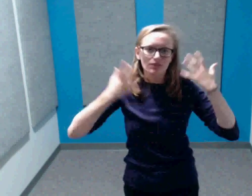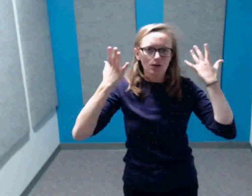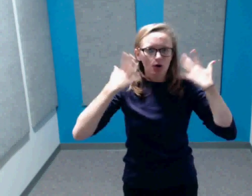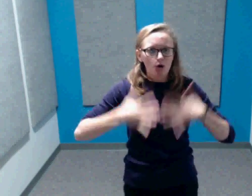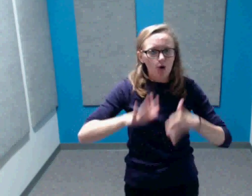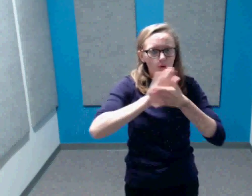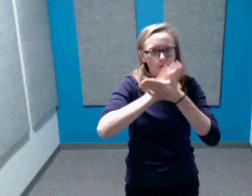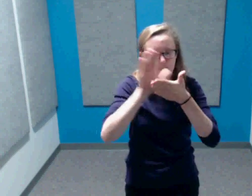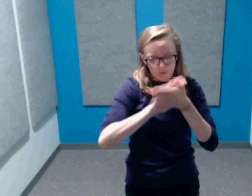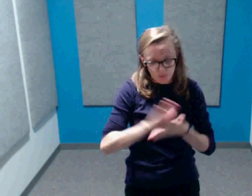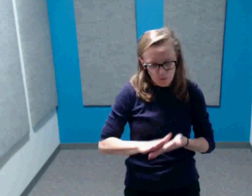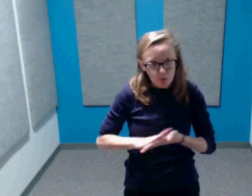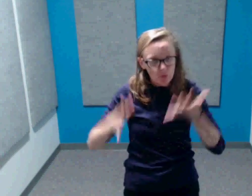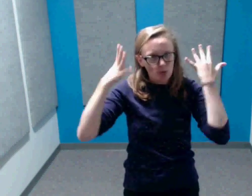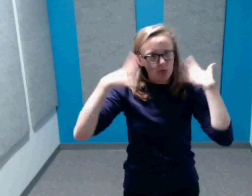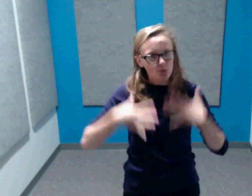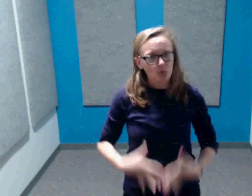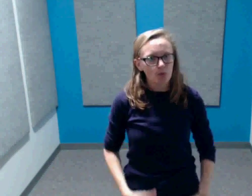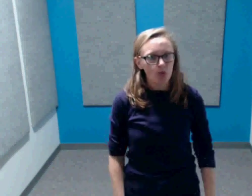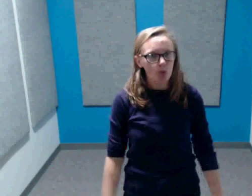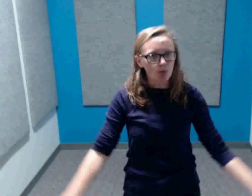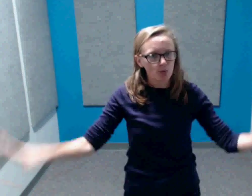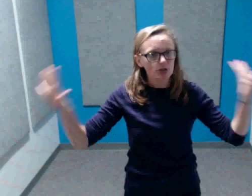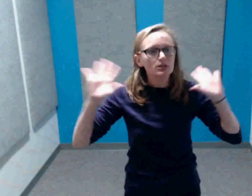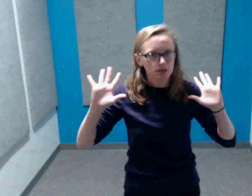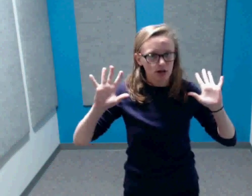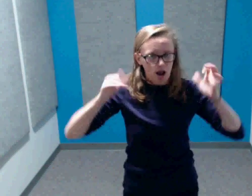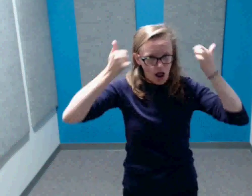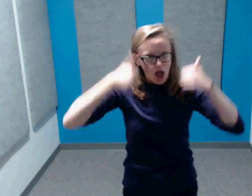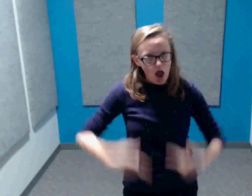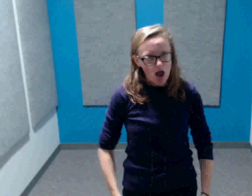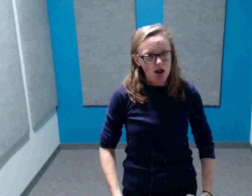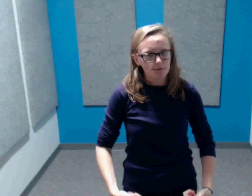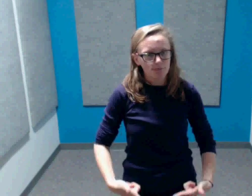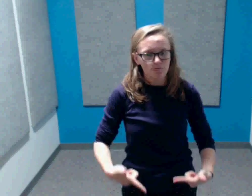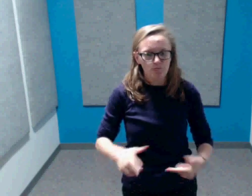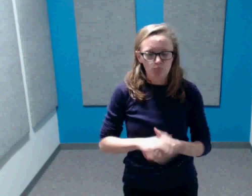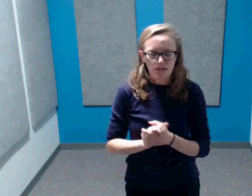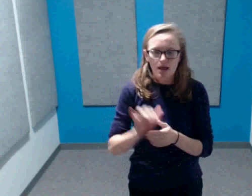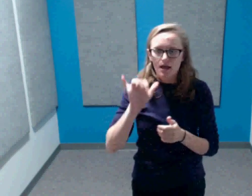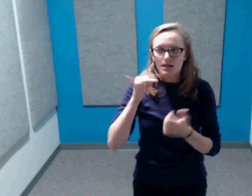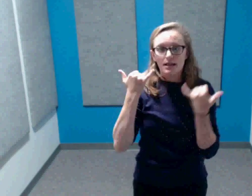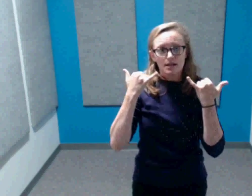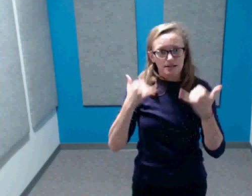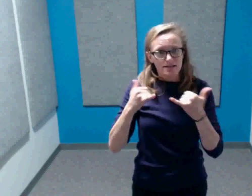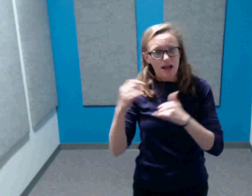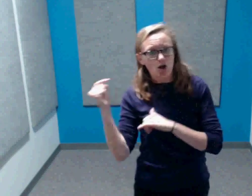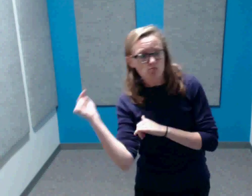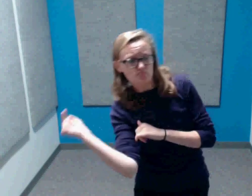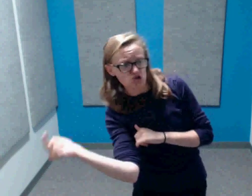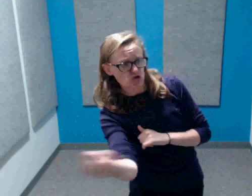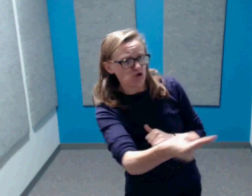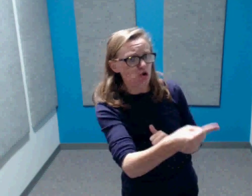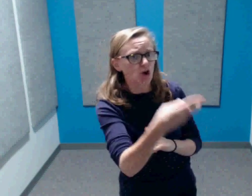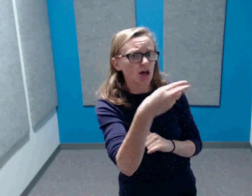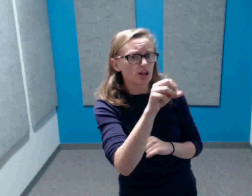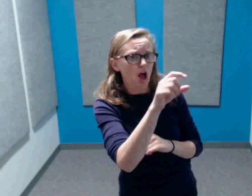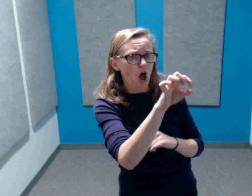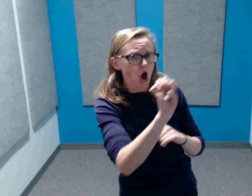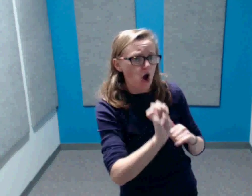morning. And took a complete bath in tomato juice. She said, now go around inside the house over there, get the hose, and rinse all of that tomato juice off, and I'll